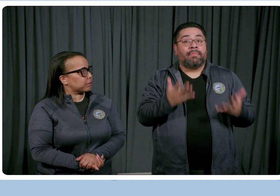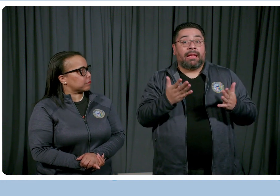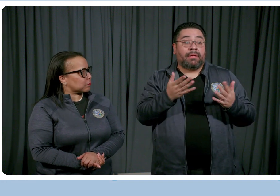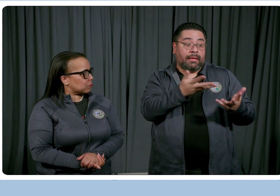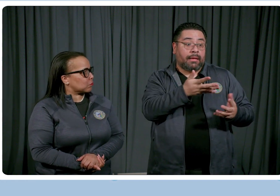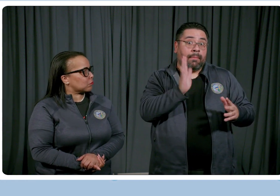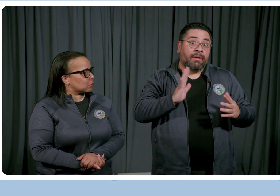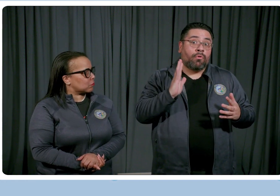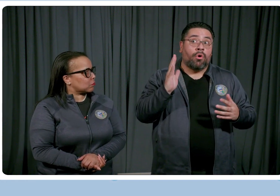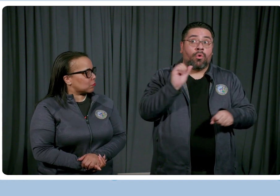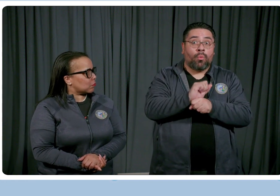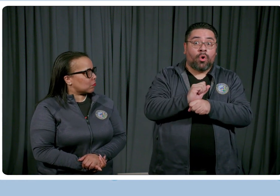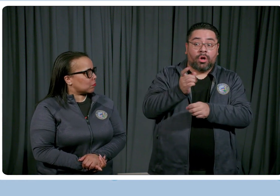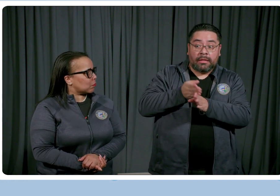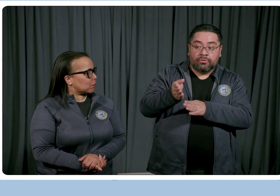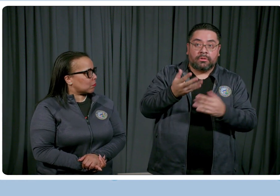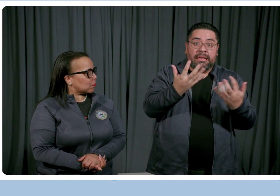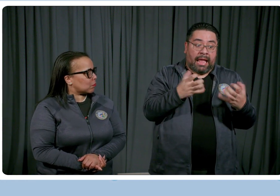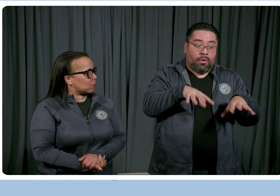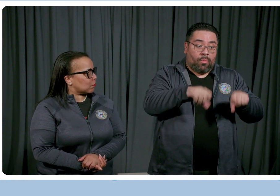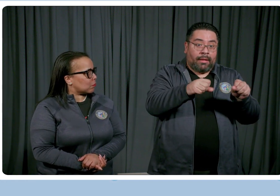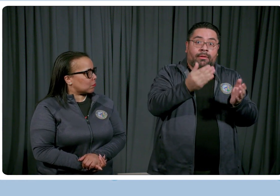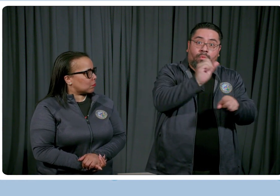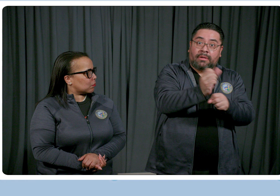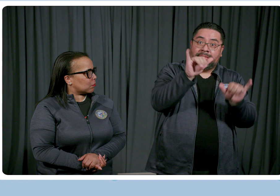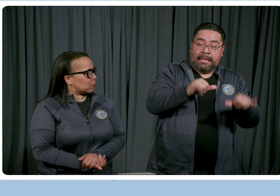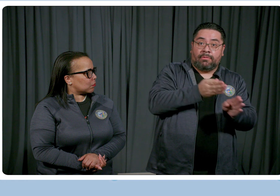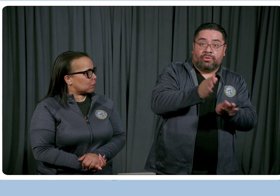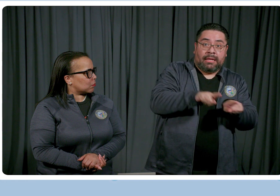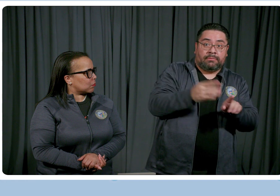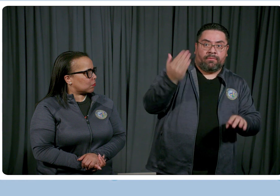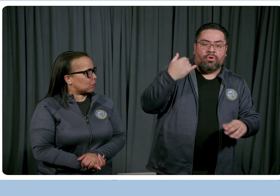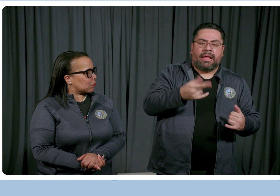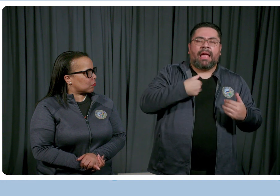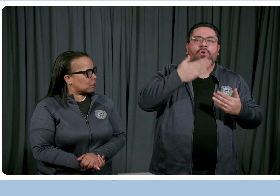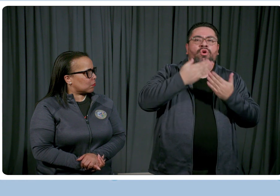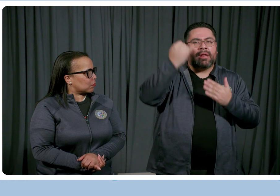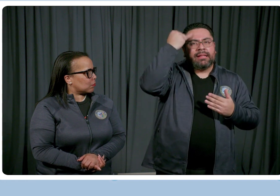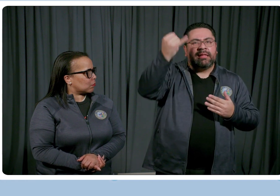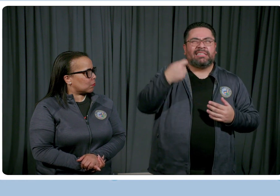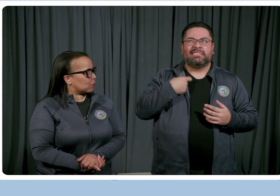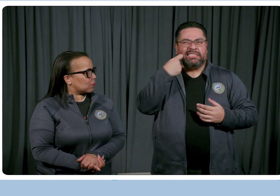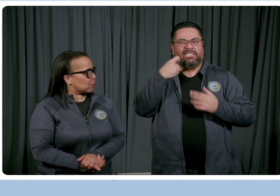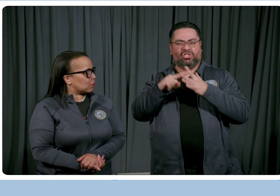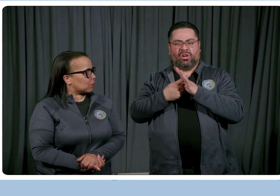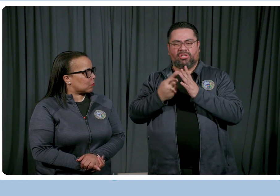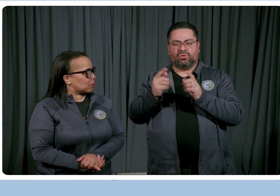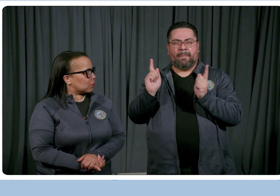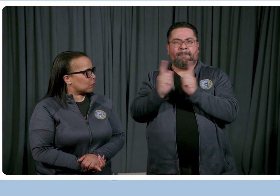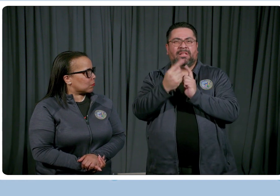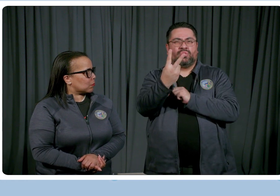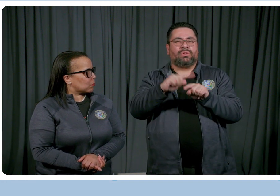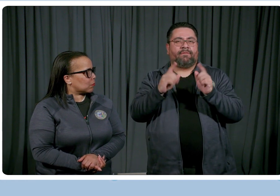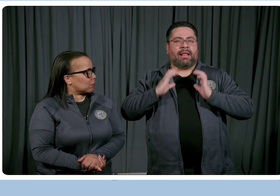for something exactly in the same industry they used to be in. And so they really just have a really strong sense of what they would need. I've just starting to meet with 2